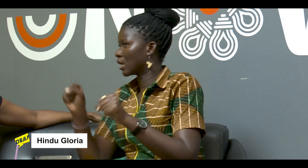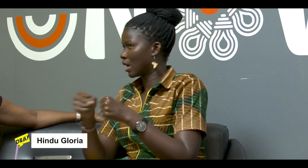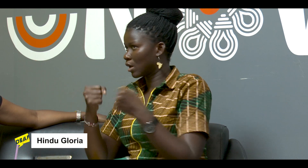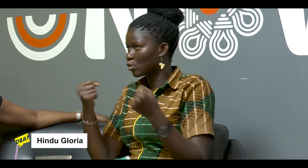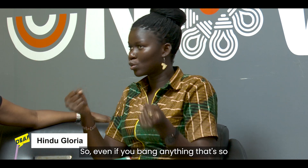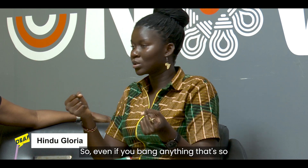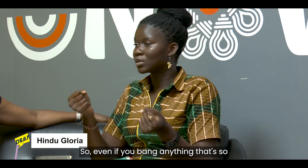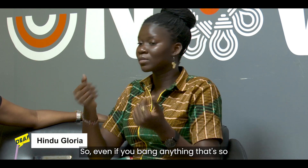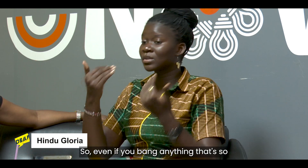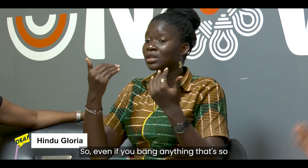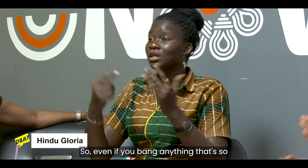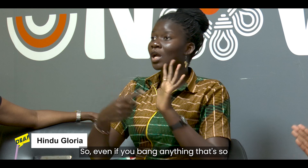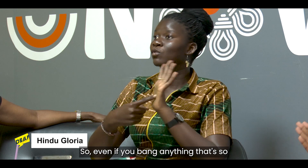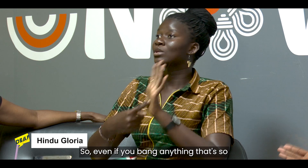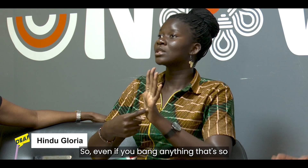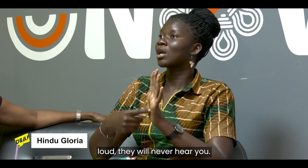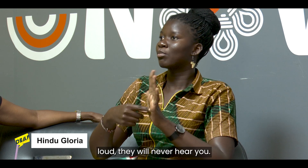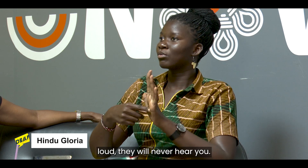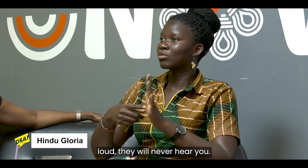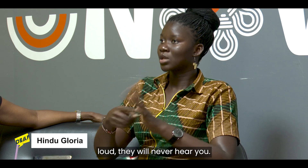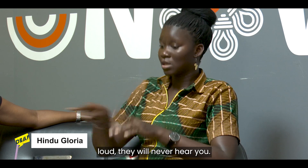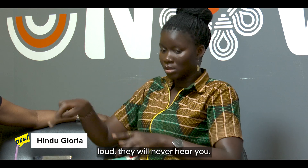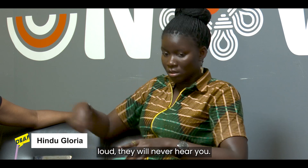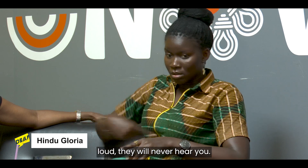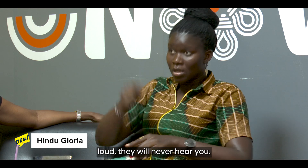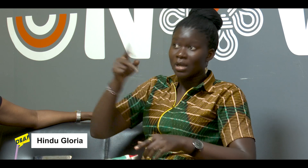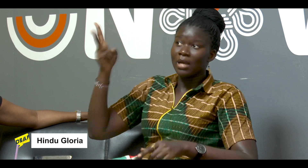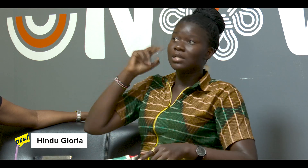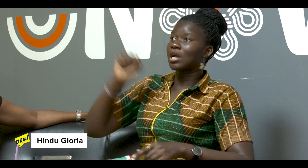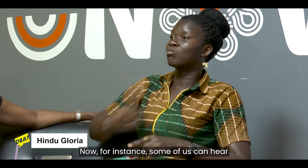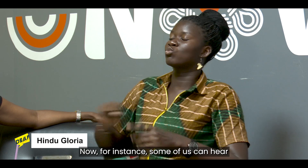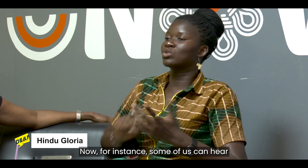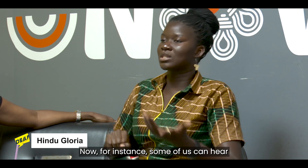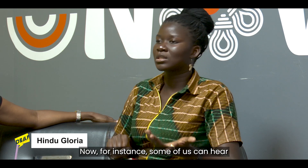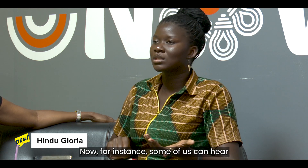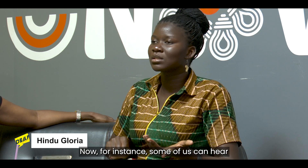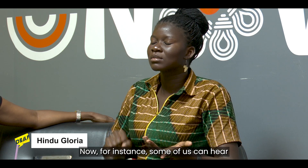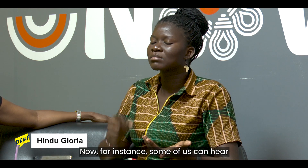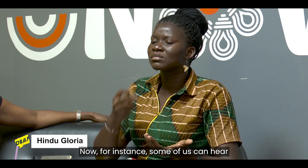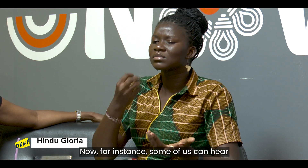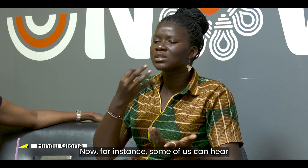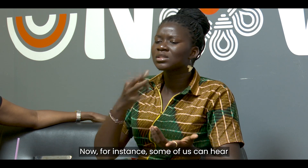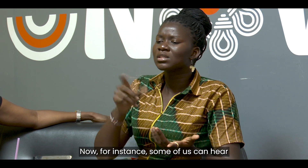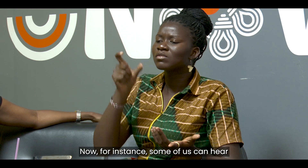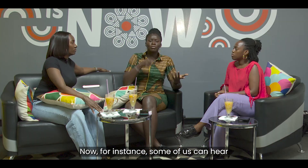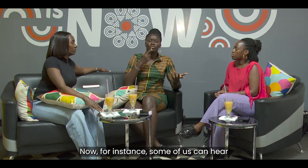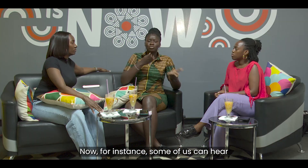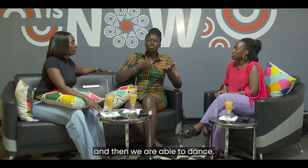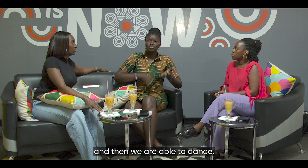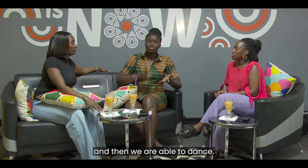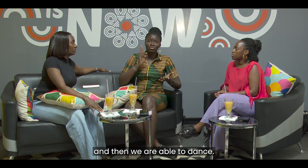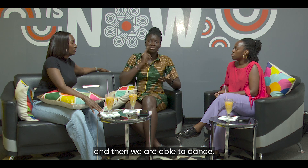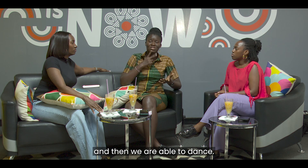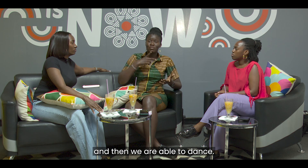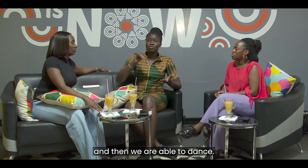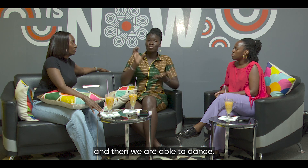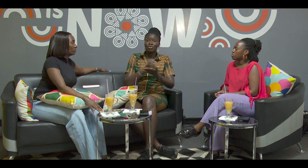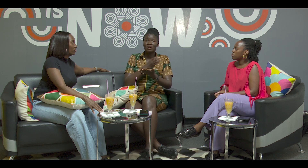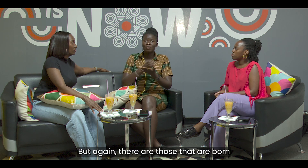So even if you bang anything that's so loud, they will never hear you. For instance, some of us, can hear and then, we're able to dance. But again, there are